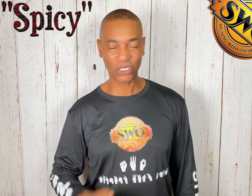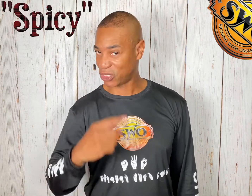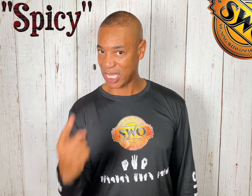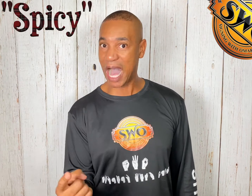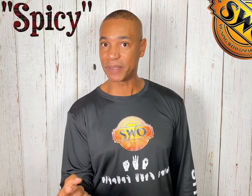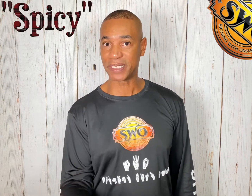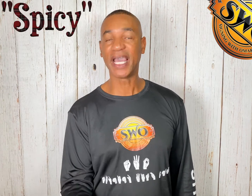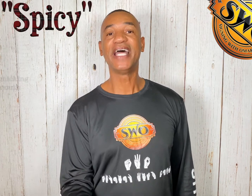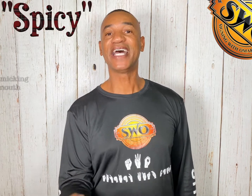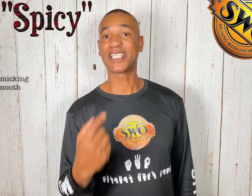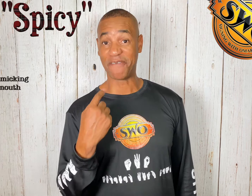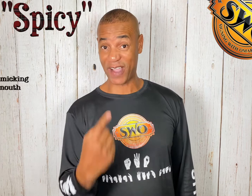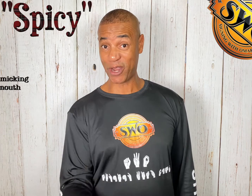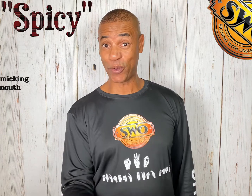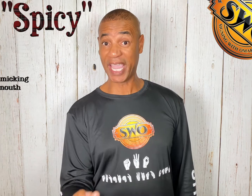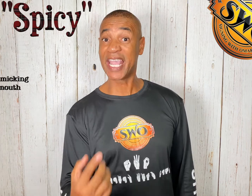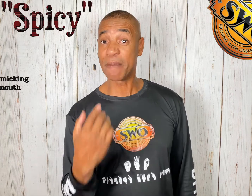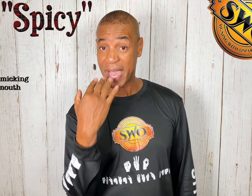the opposite. That's like fire going in the mouth.